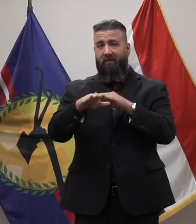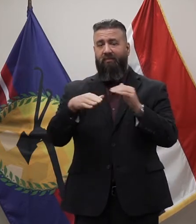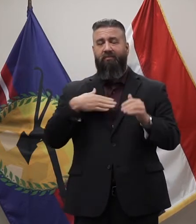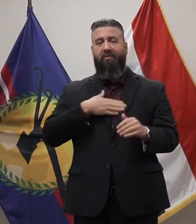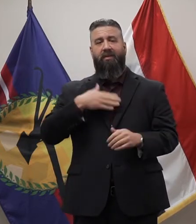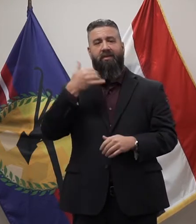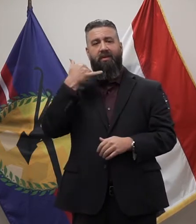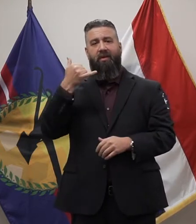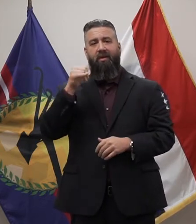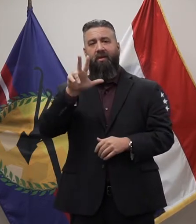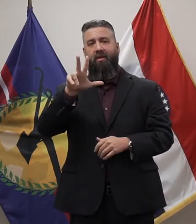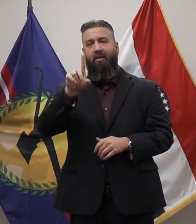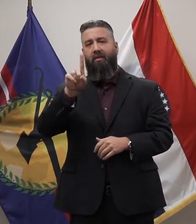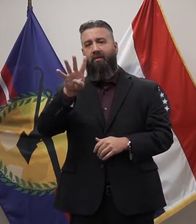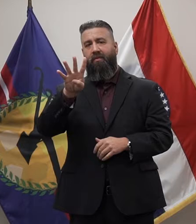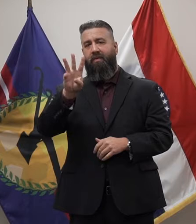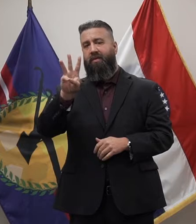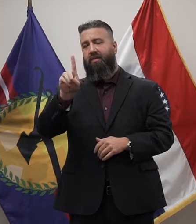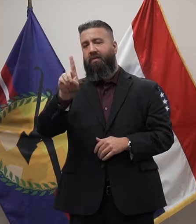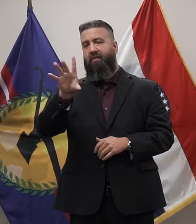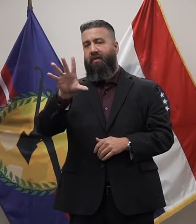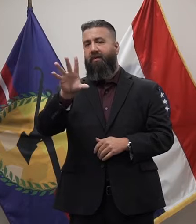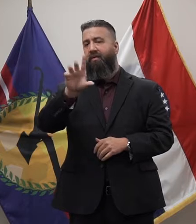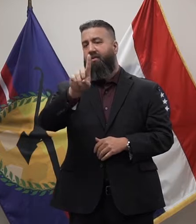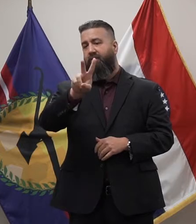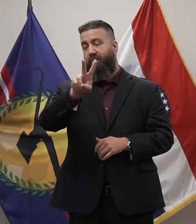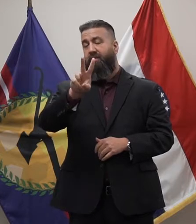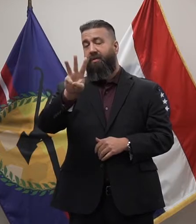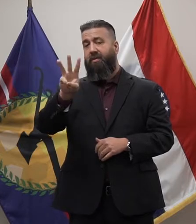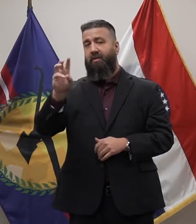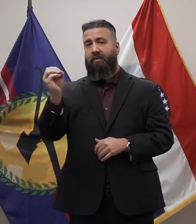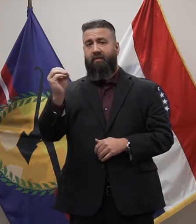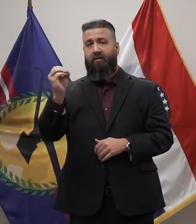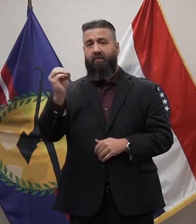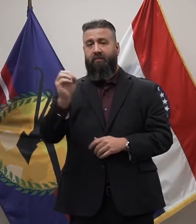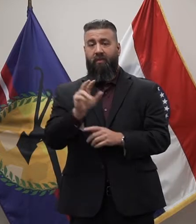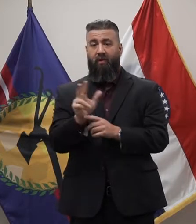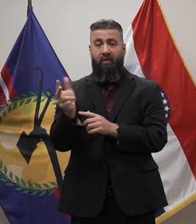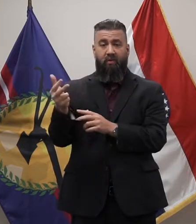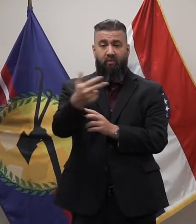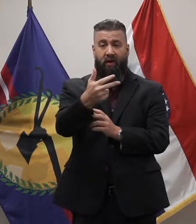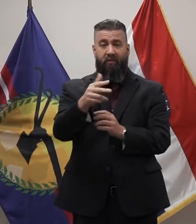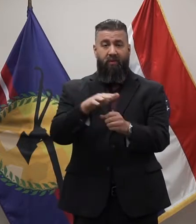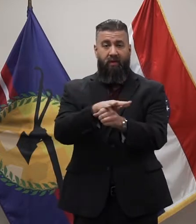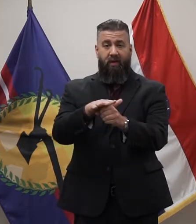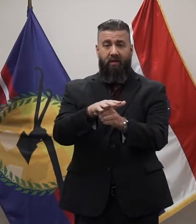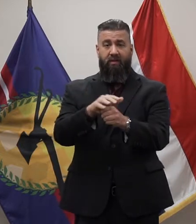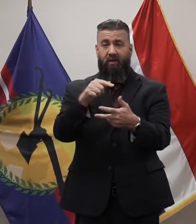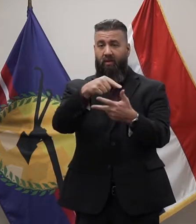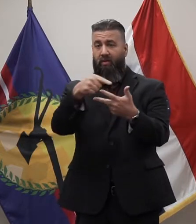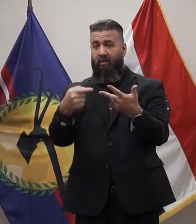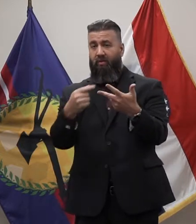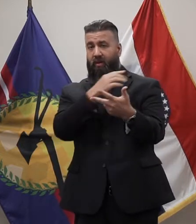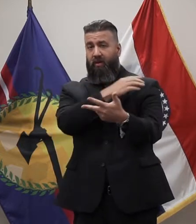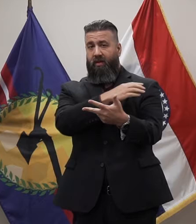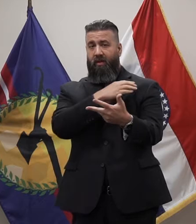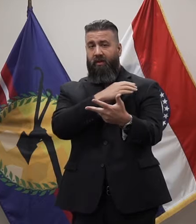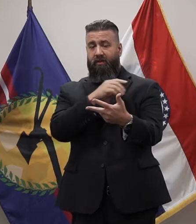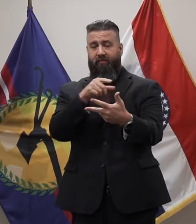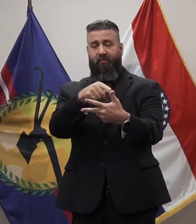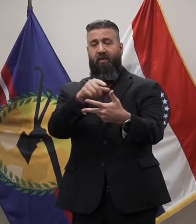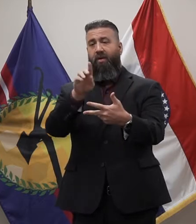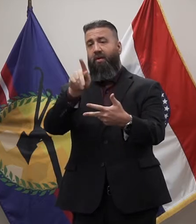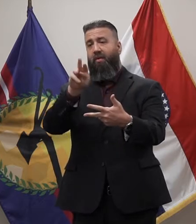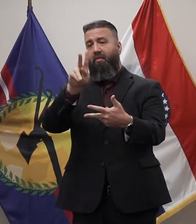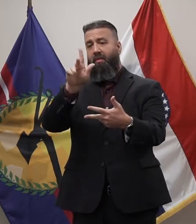314-615-2660. The drive-through locations are at the 3 Department of Public Health clinics in Berkeley, Pine Lawn, and